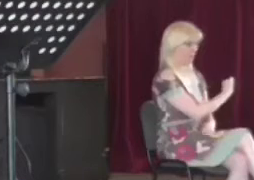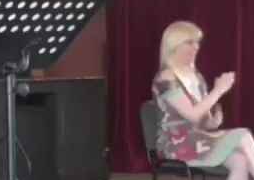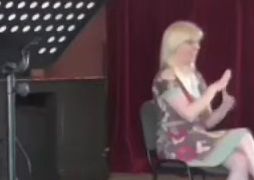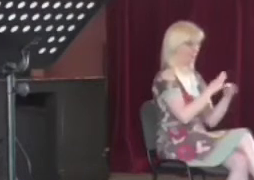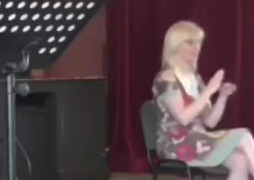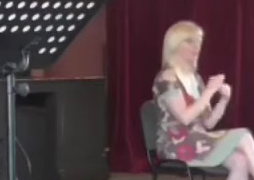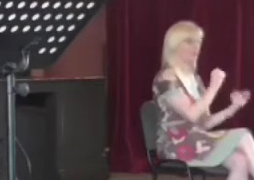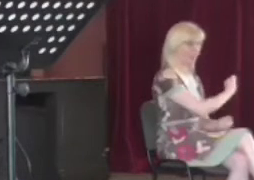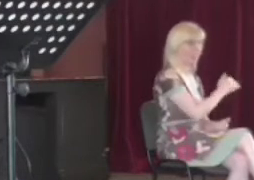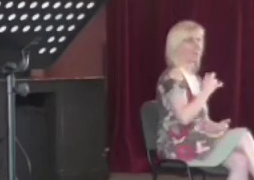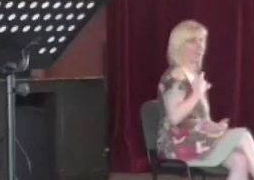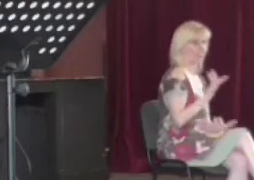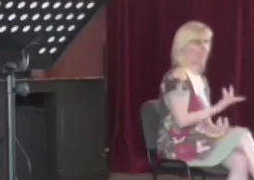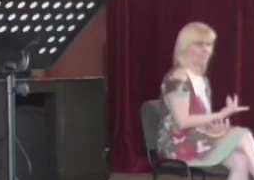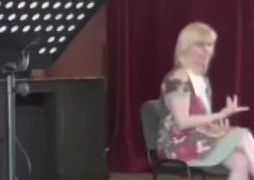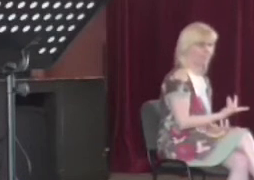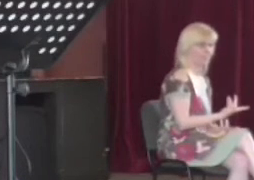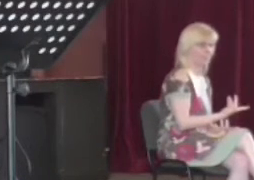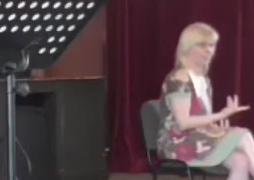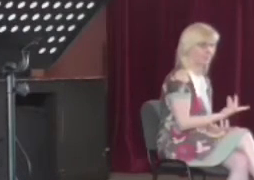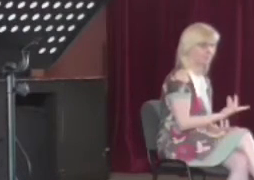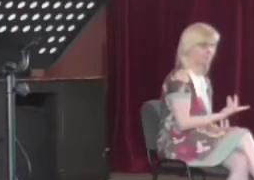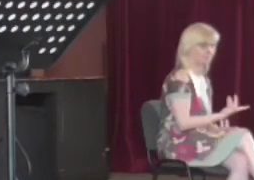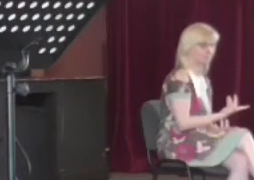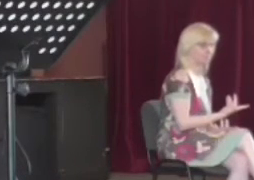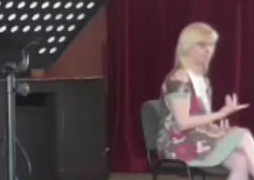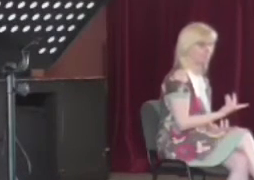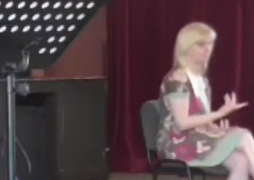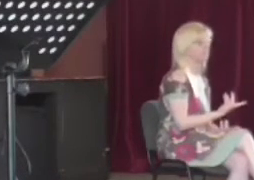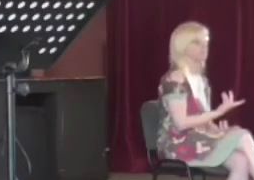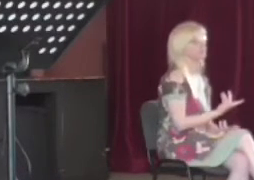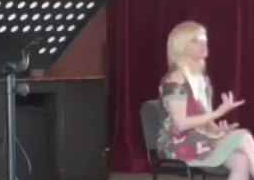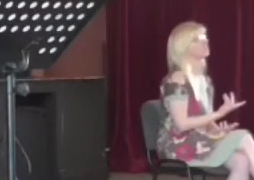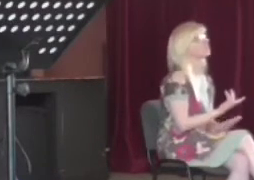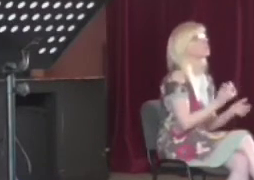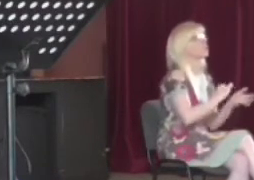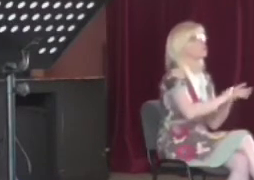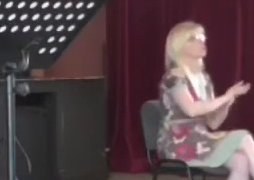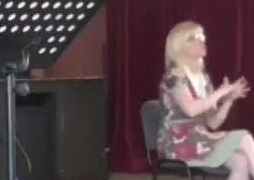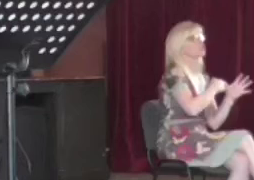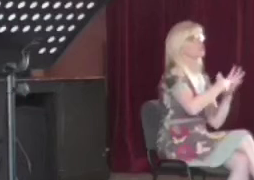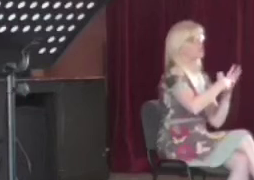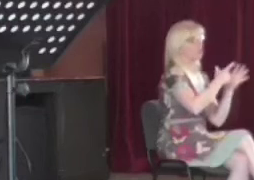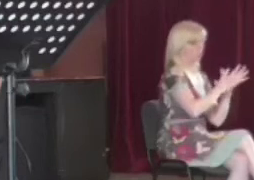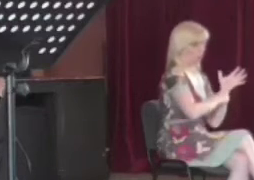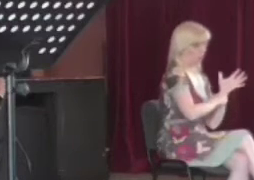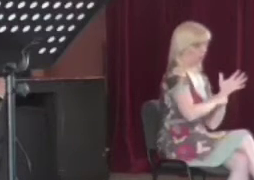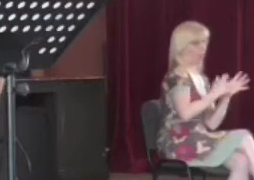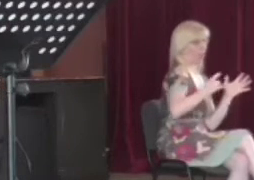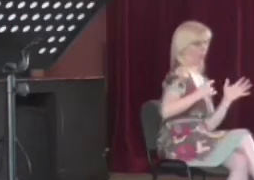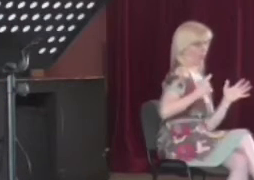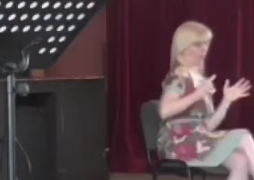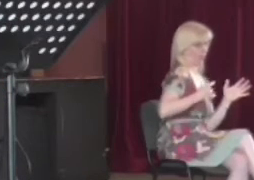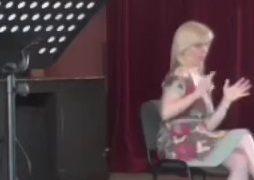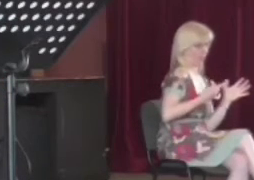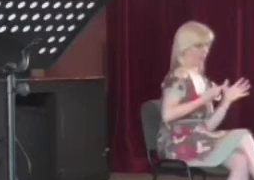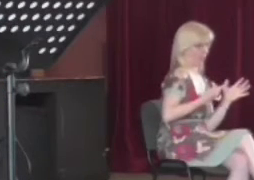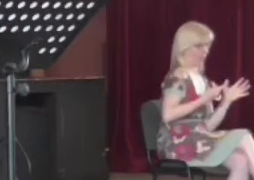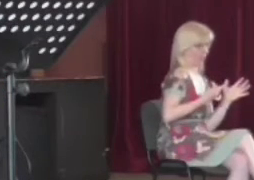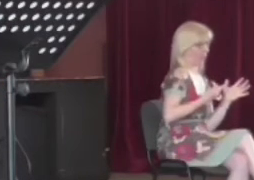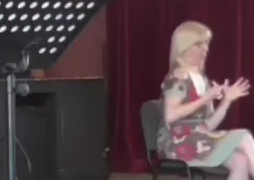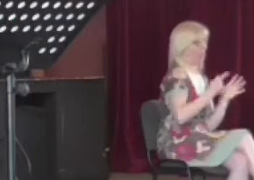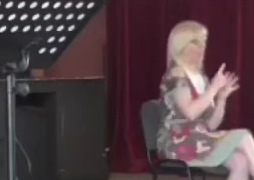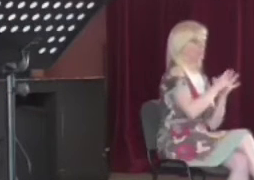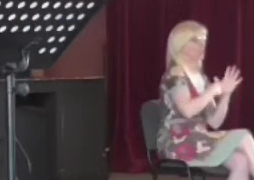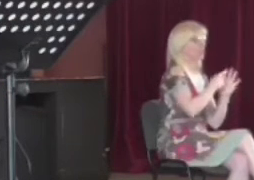Hitler decided to become a Christian, and God said, Stan, I want you to meet Hitler, and I want you to tell him that it's all right, God's